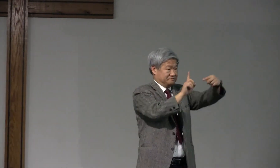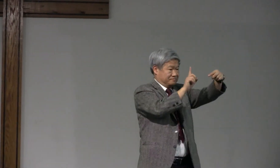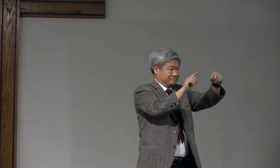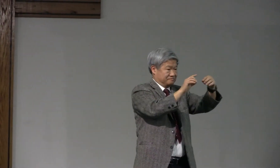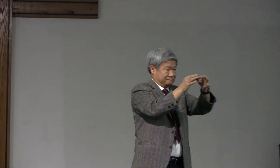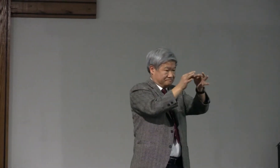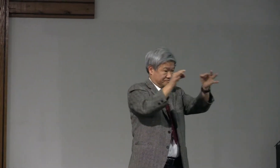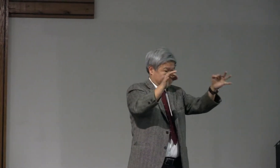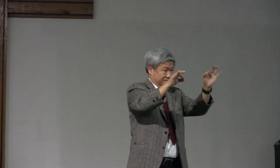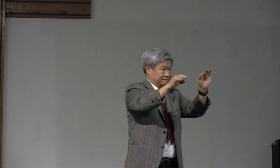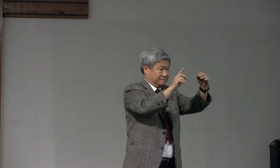So this will help you